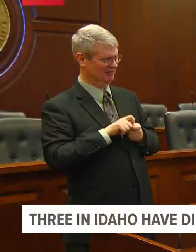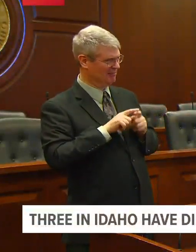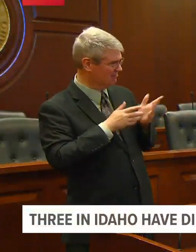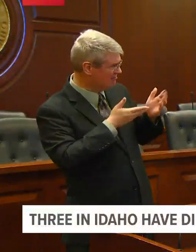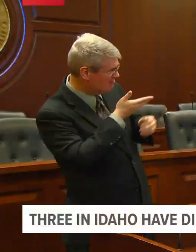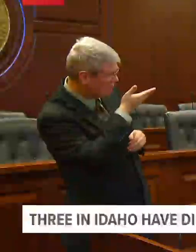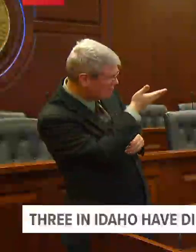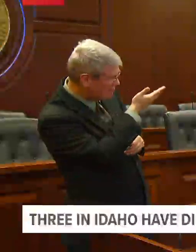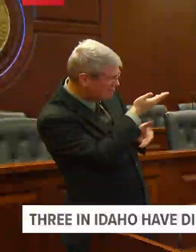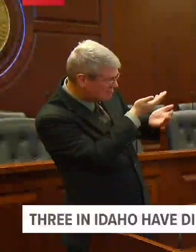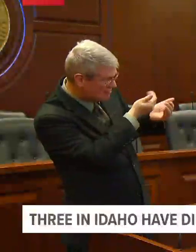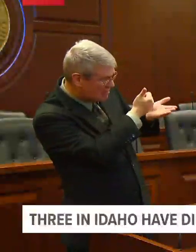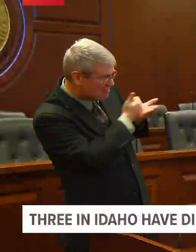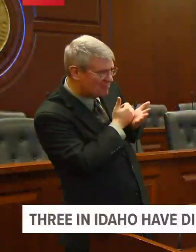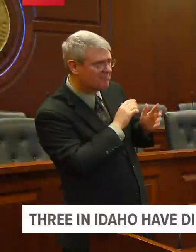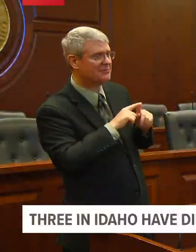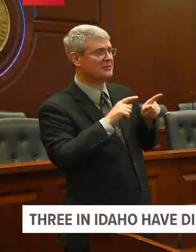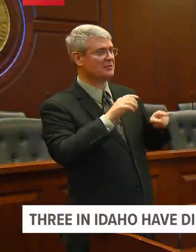process. Whether it's an